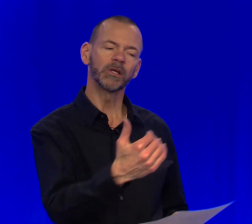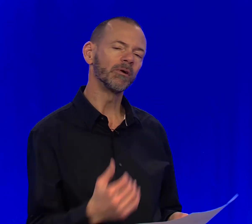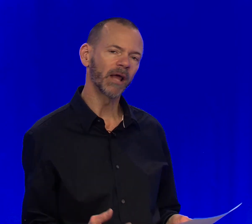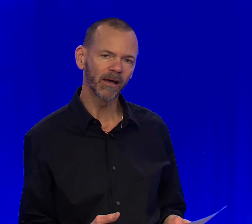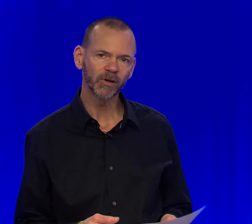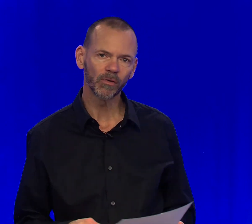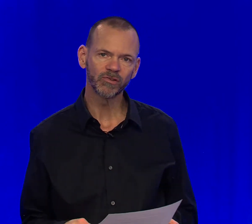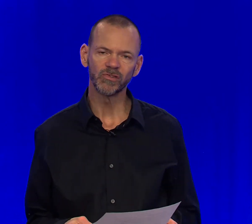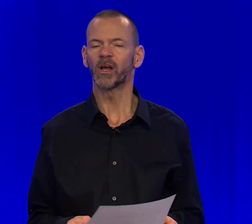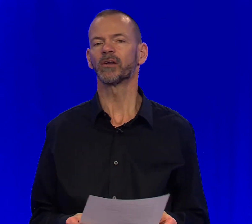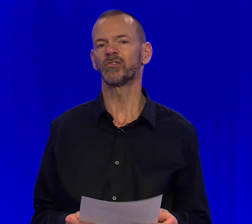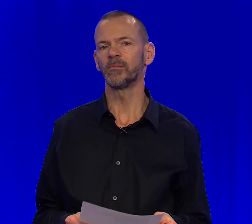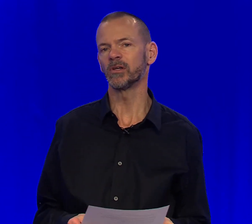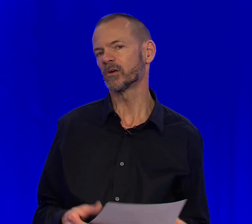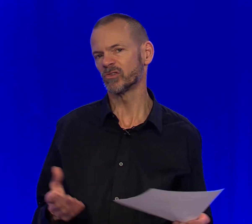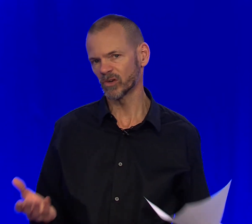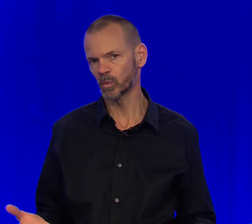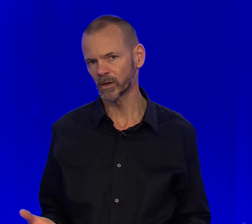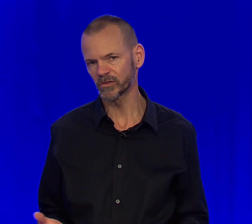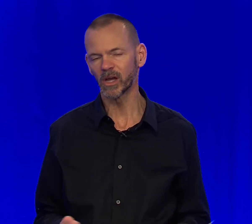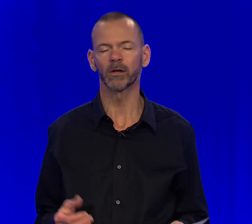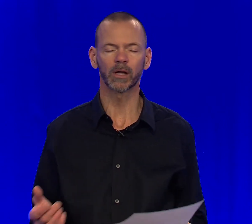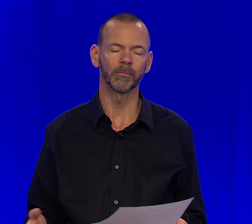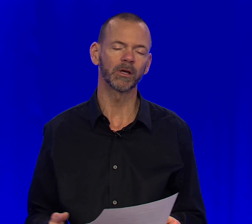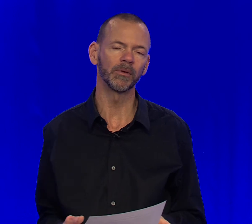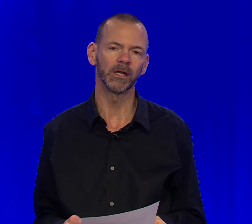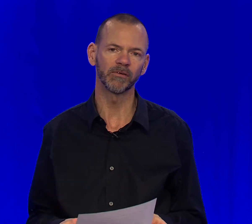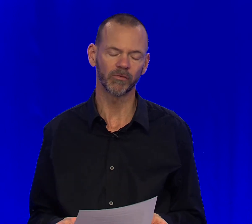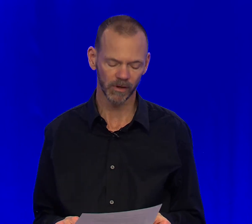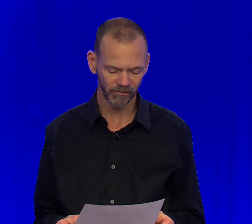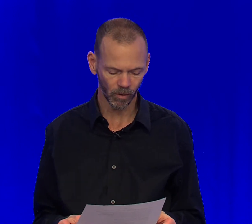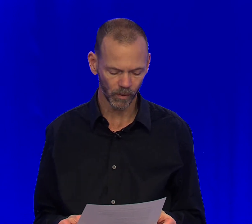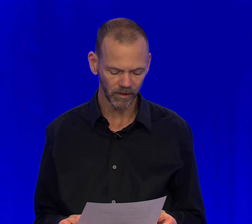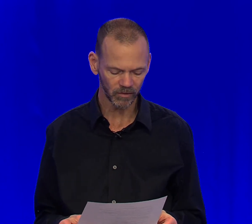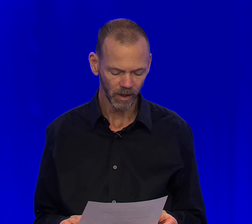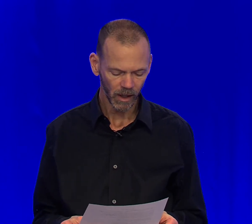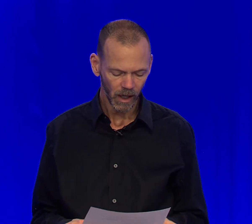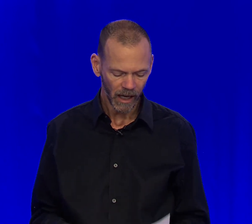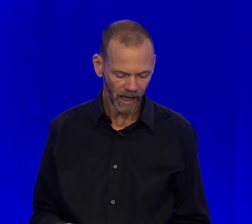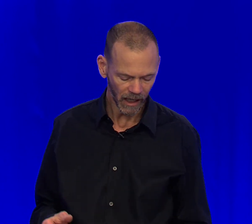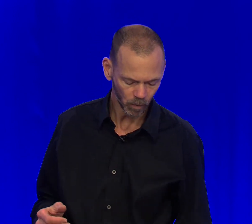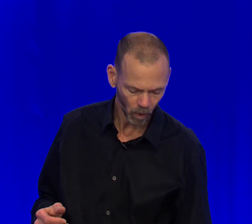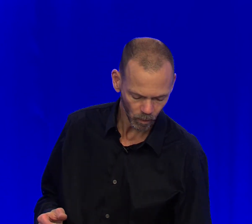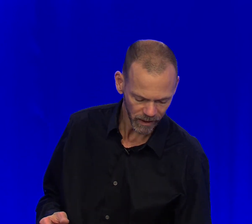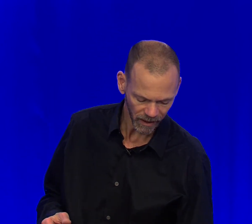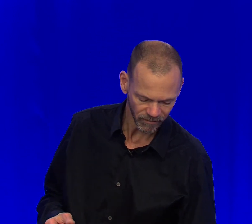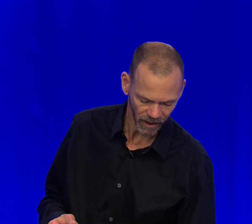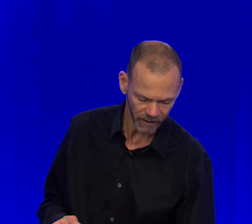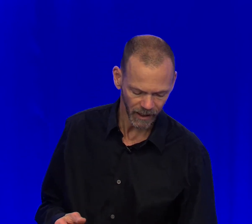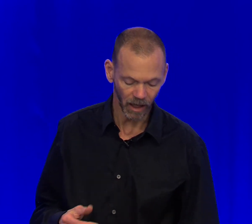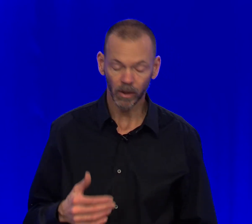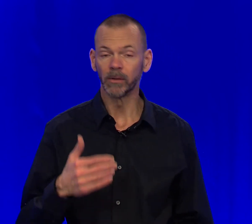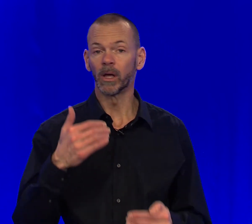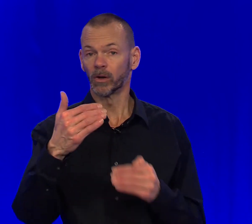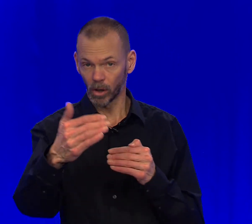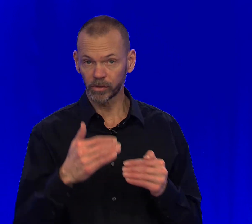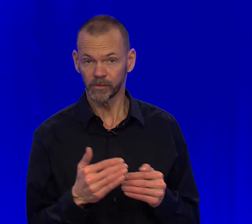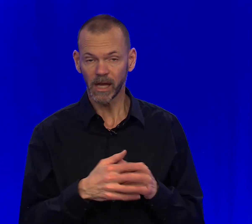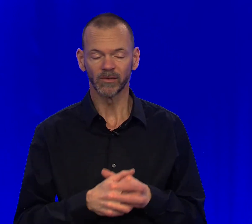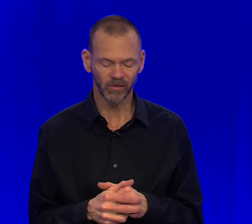year and a half ago that she started to see me. Now she's on wellness care, coming in every 3 to 4 weeks. And what we have done now, in all 3 cases that I'm